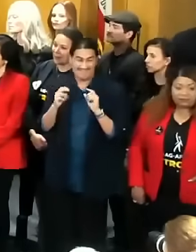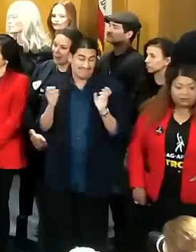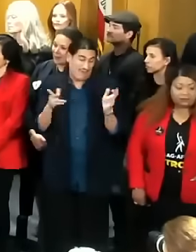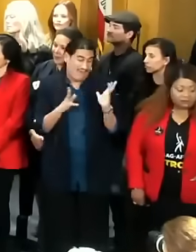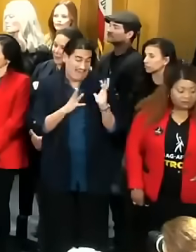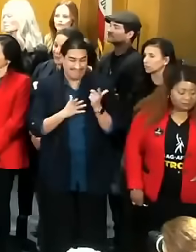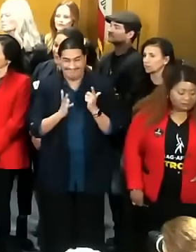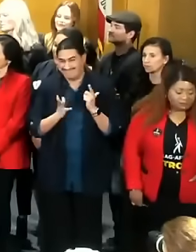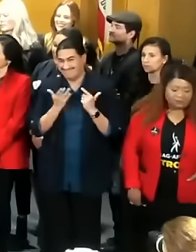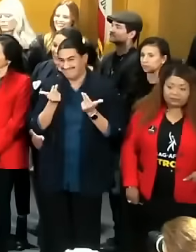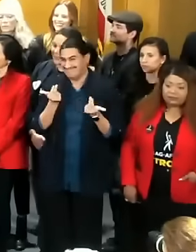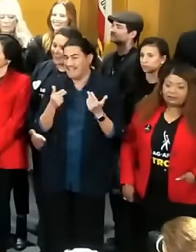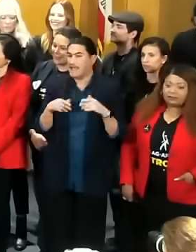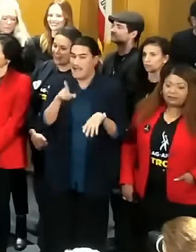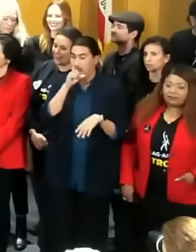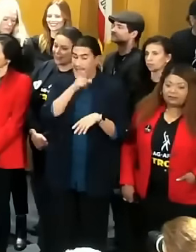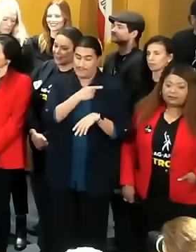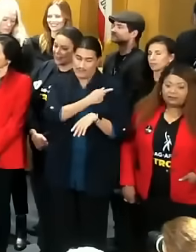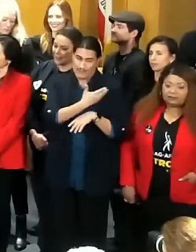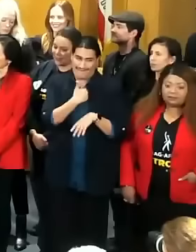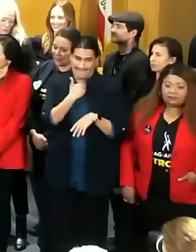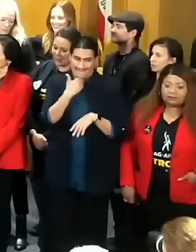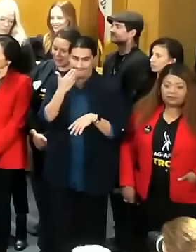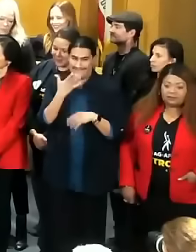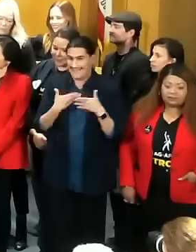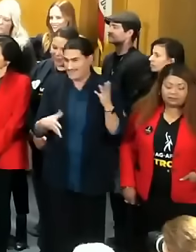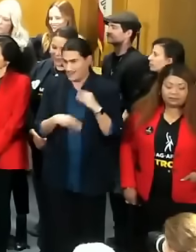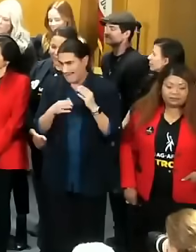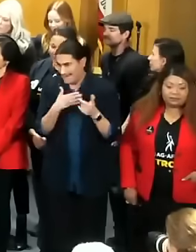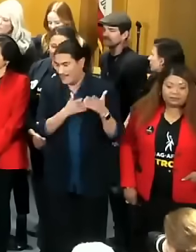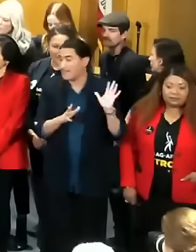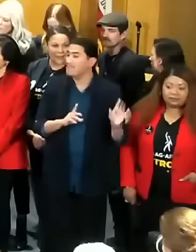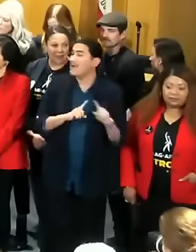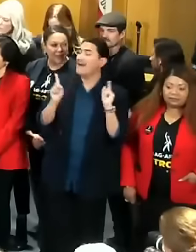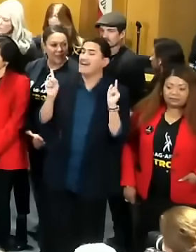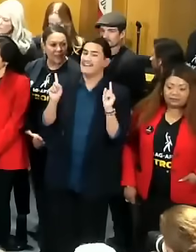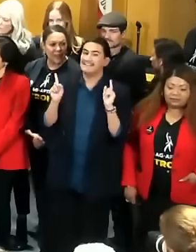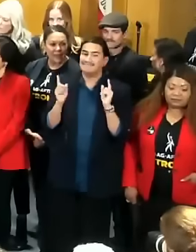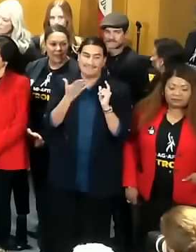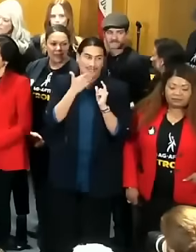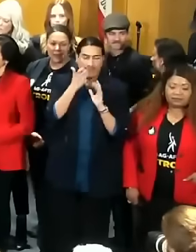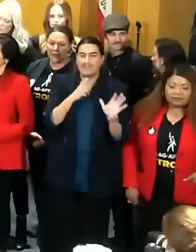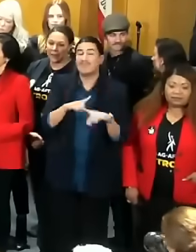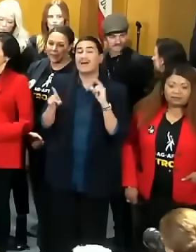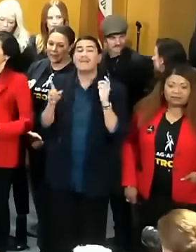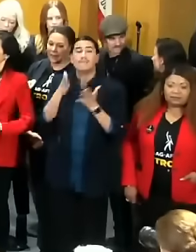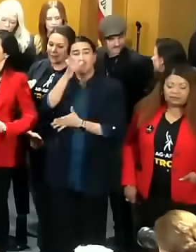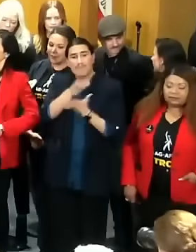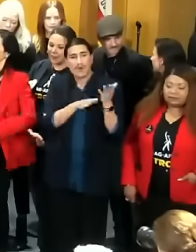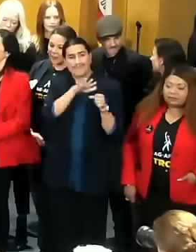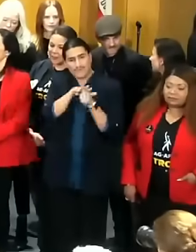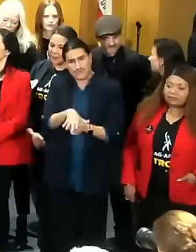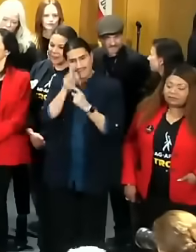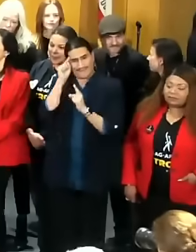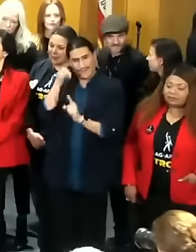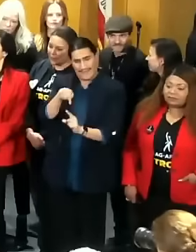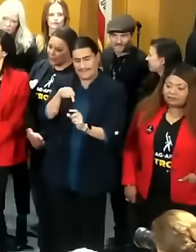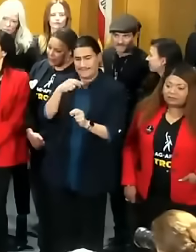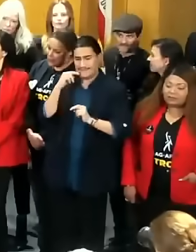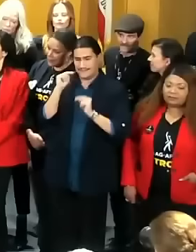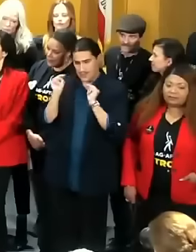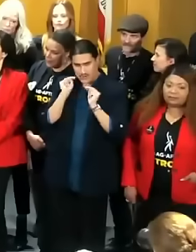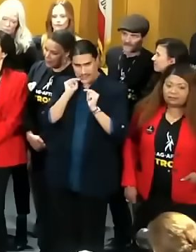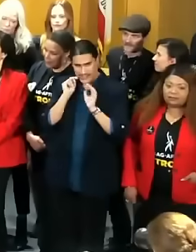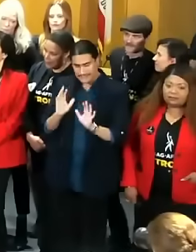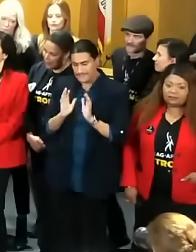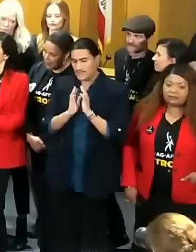mean, I'm sure you'll have stuff to add, but part of the stress of this negotiation